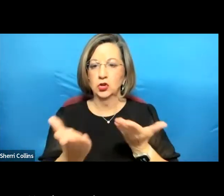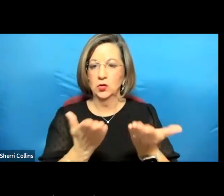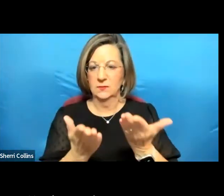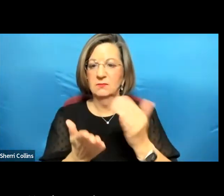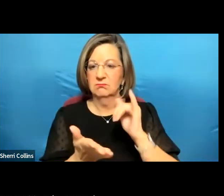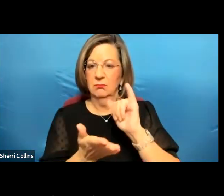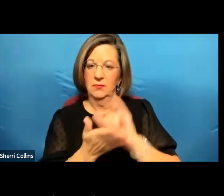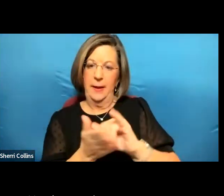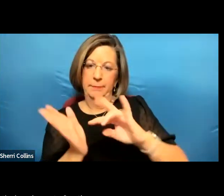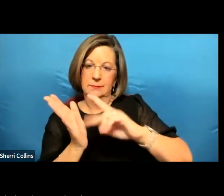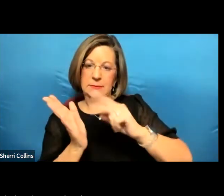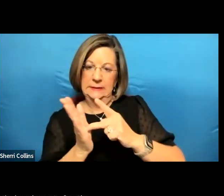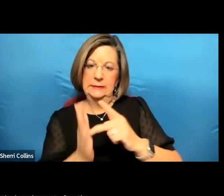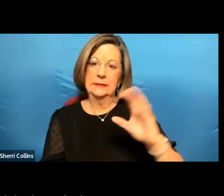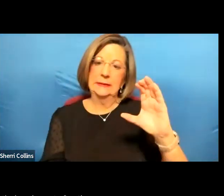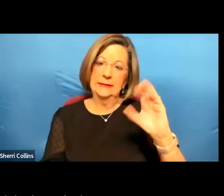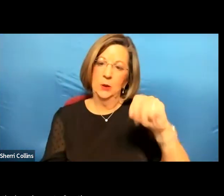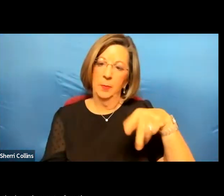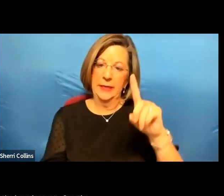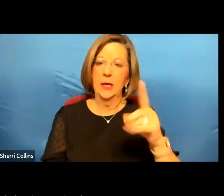with is